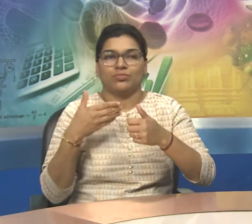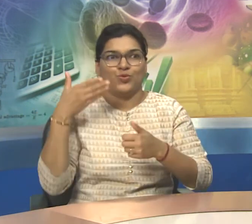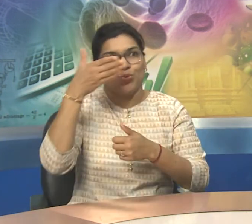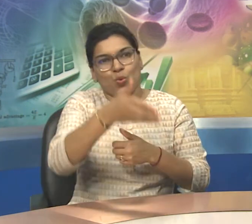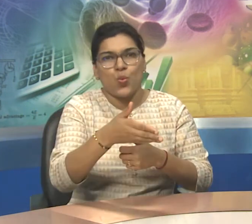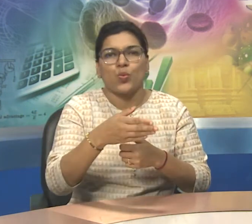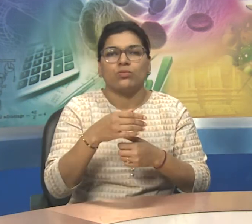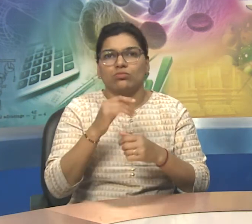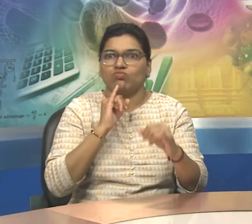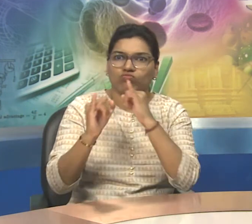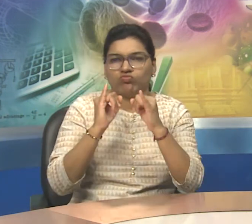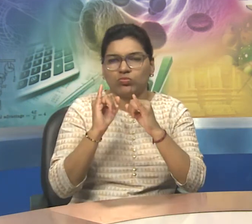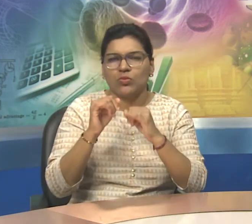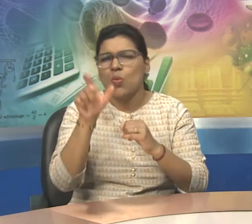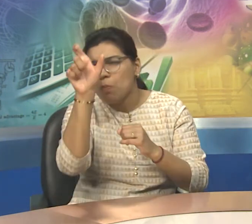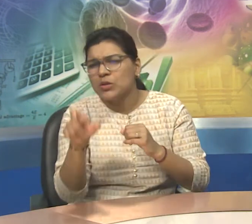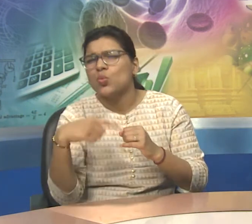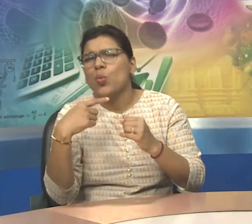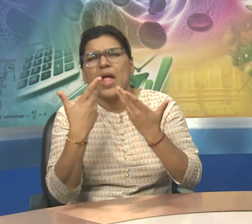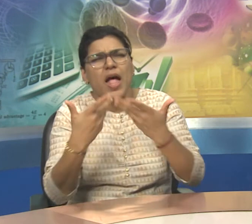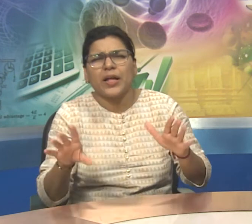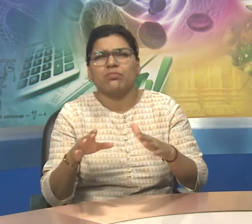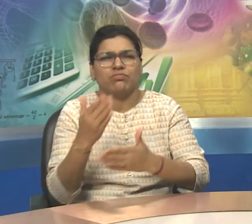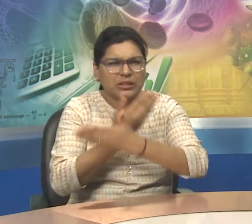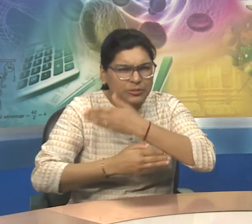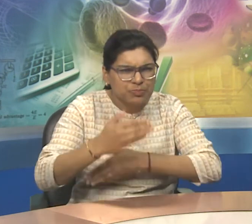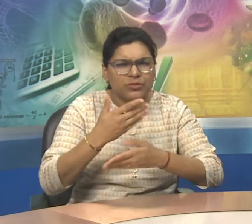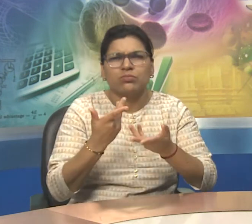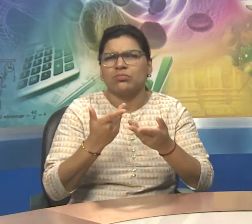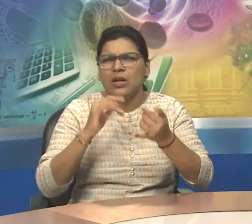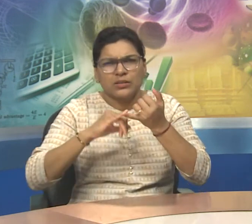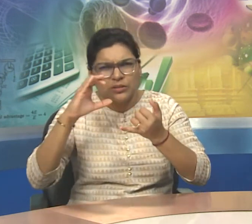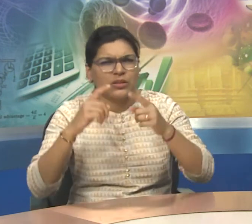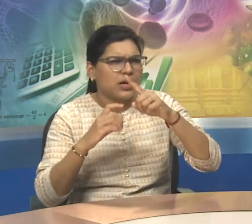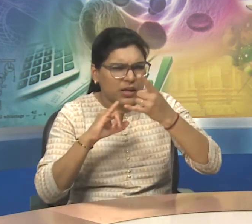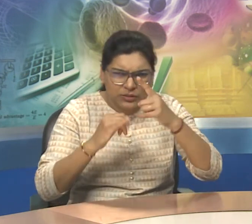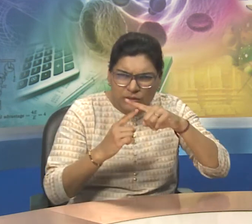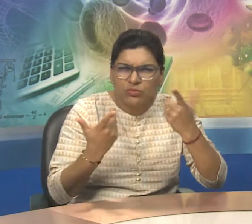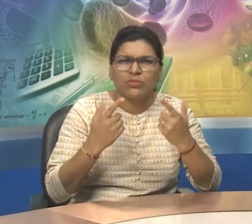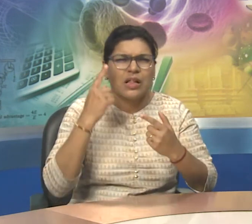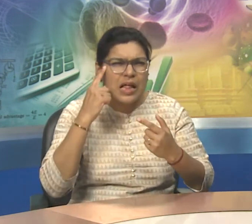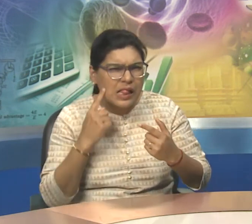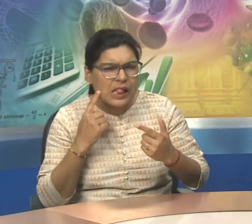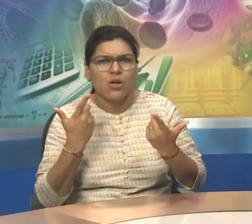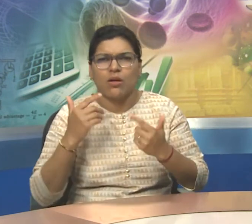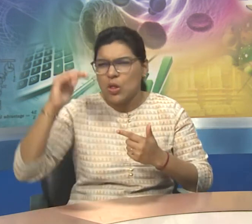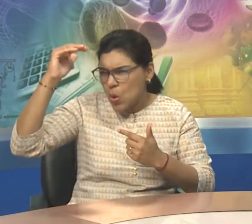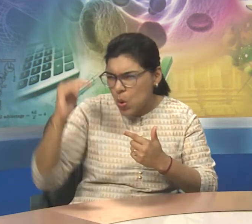means successfully clearing any exam,